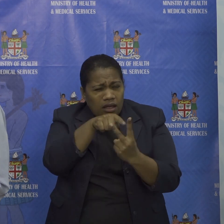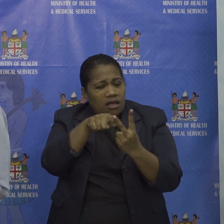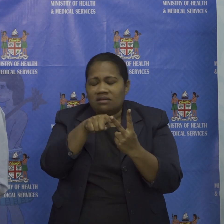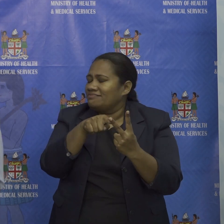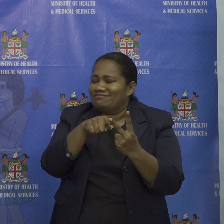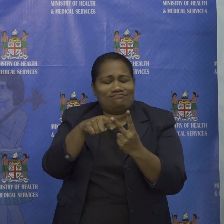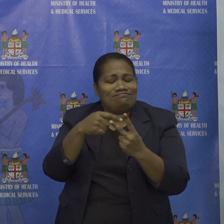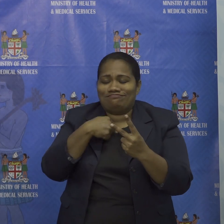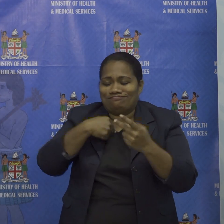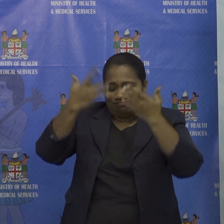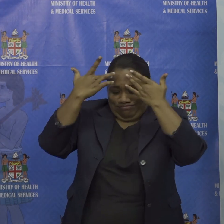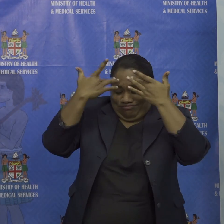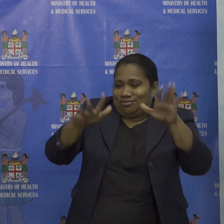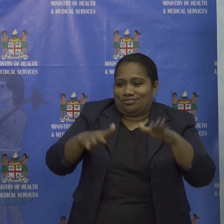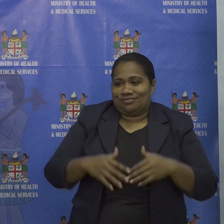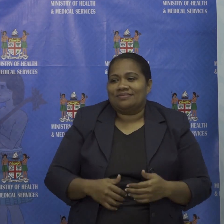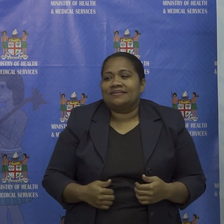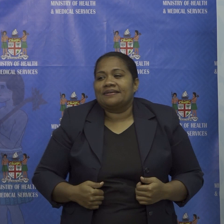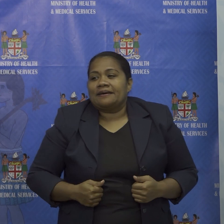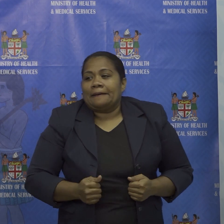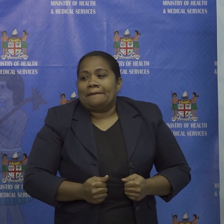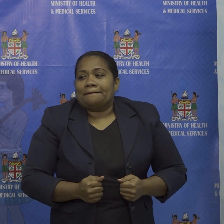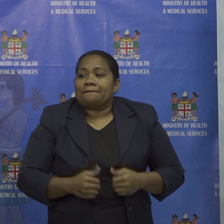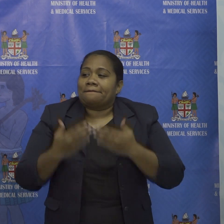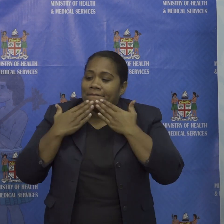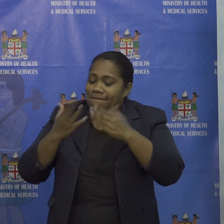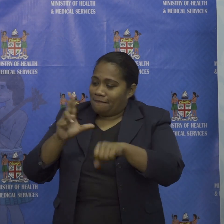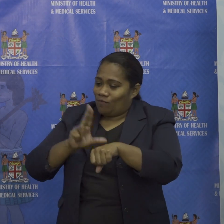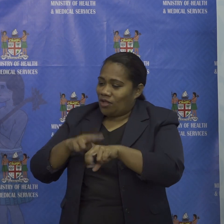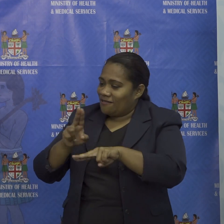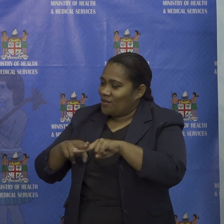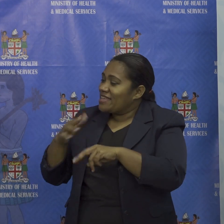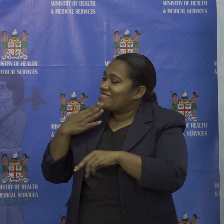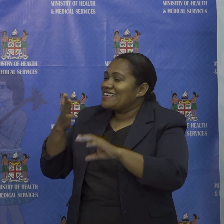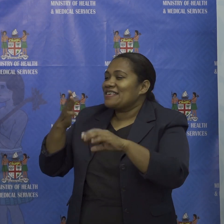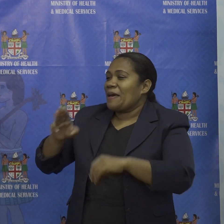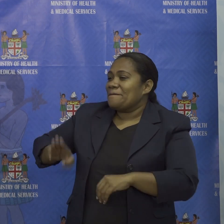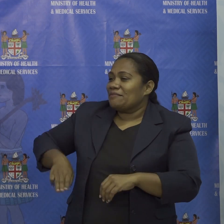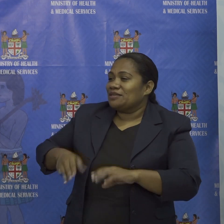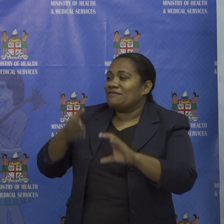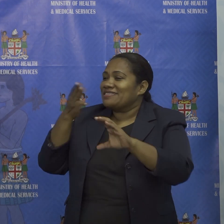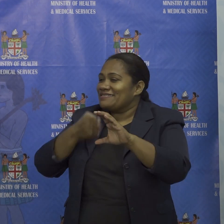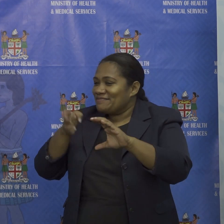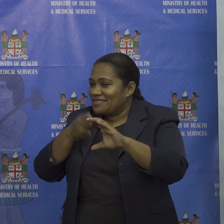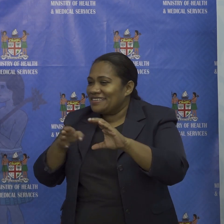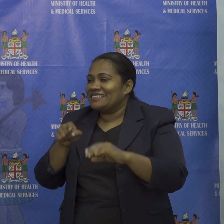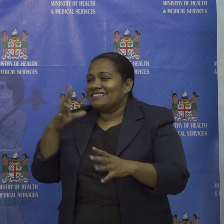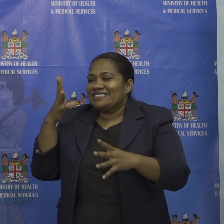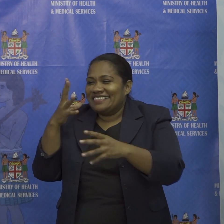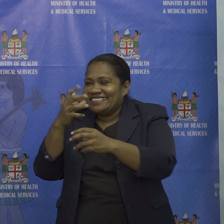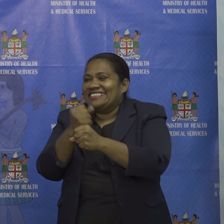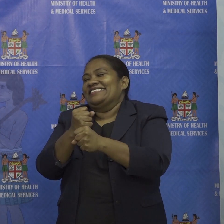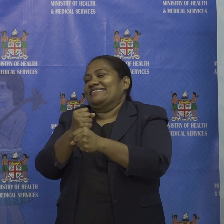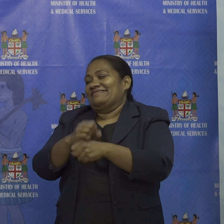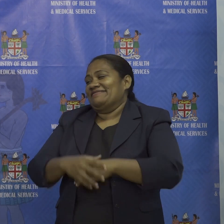detail. Thank you very much, Dr. Fong. Thank you, members of the media. That also wraps up our